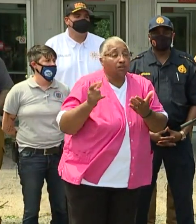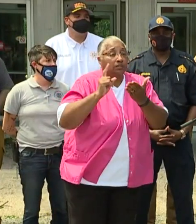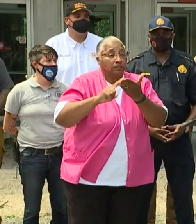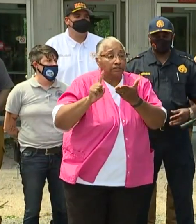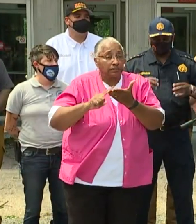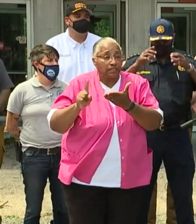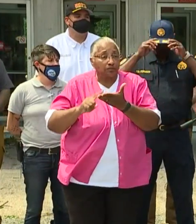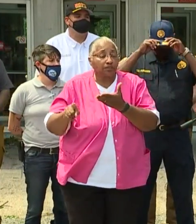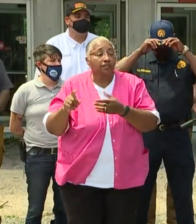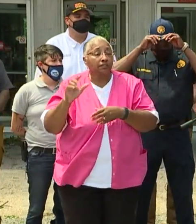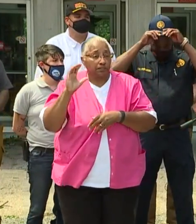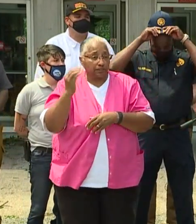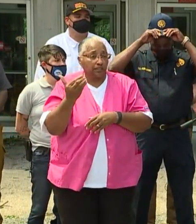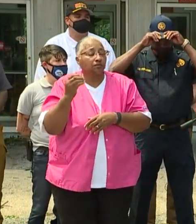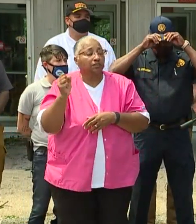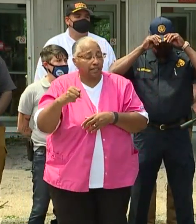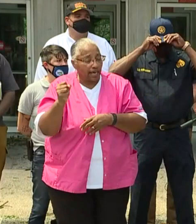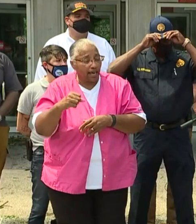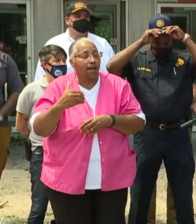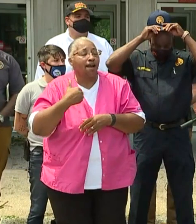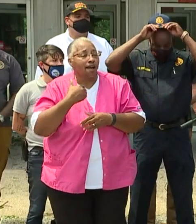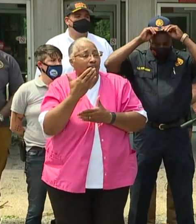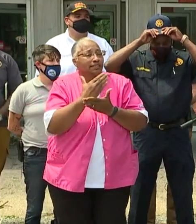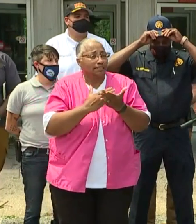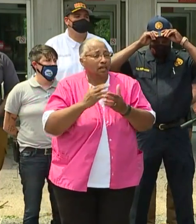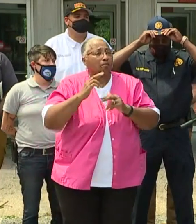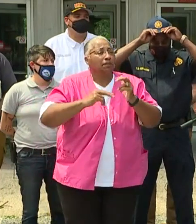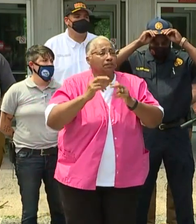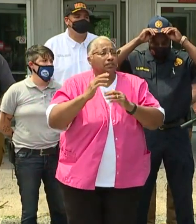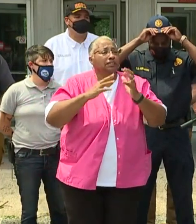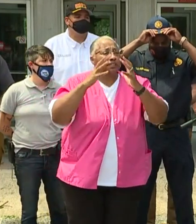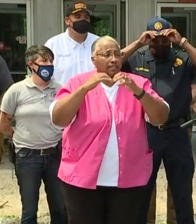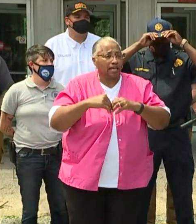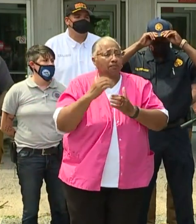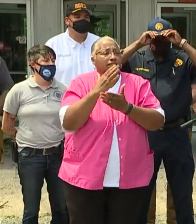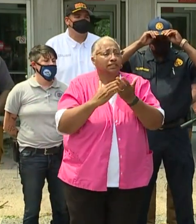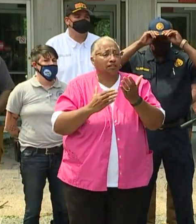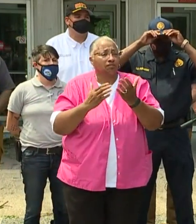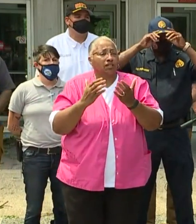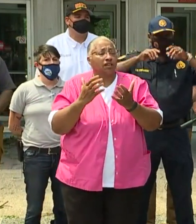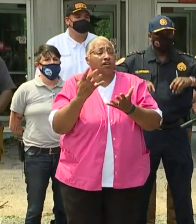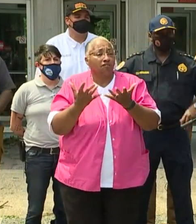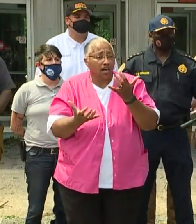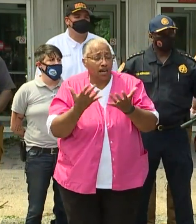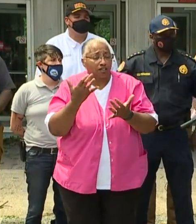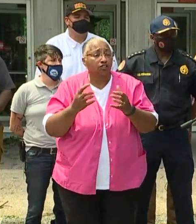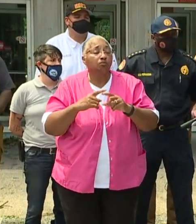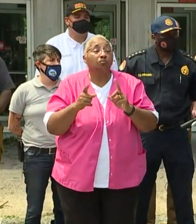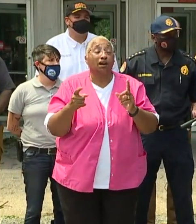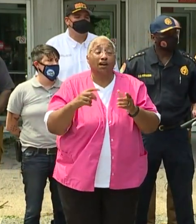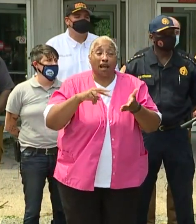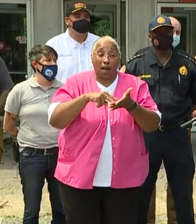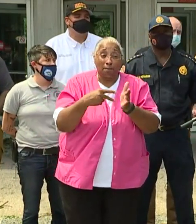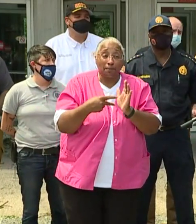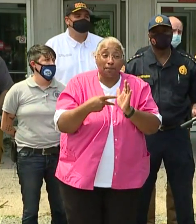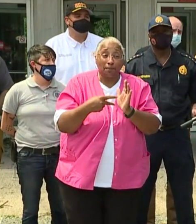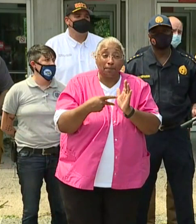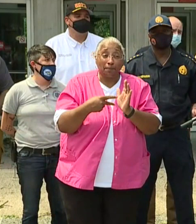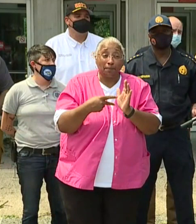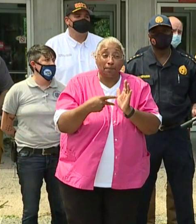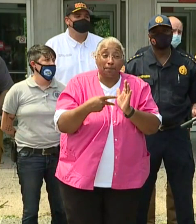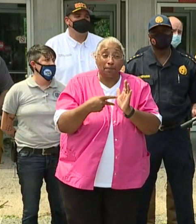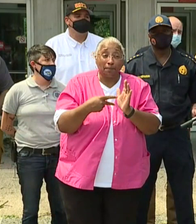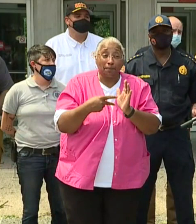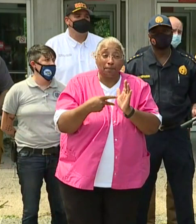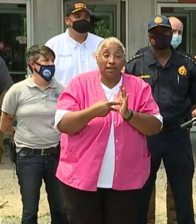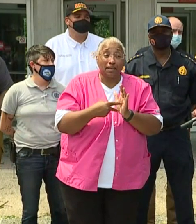fact. Of course, we had some buildings collapse, we had some fires and the like, but I'm talking about extensive